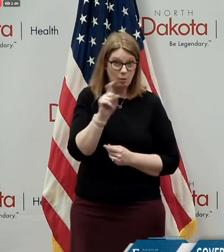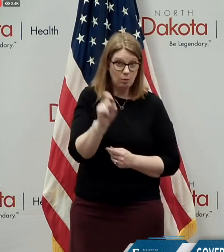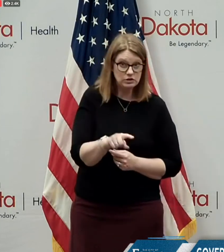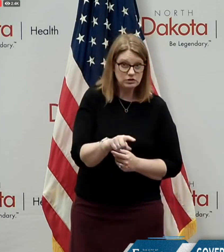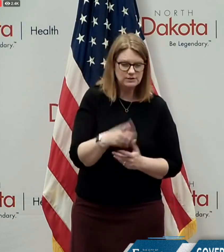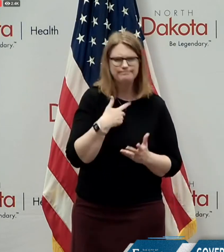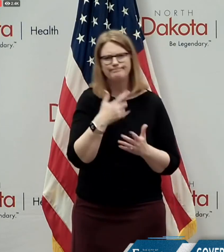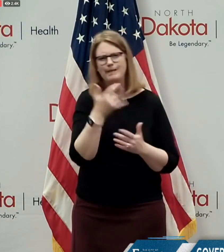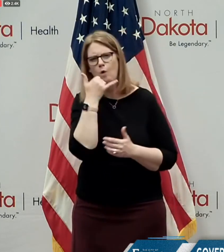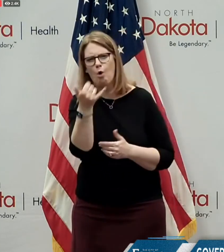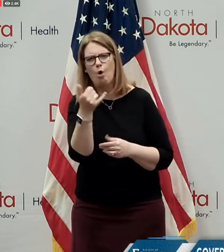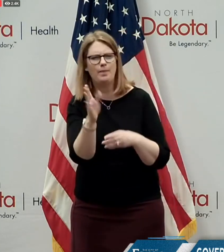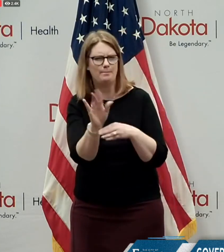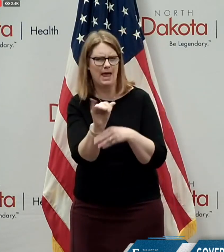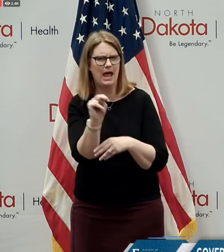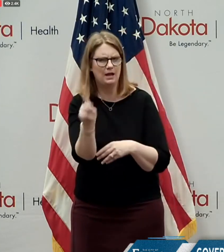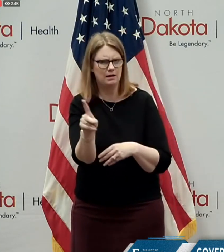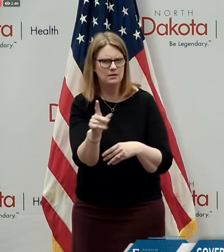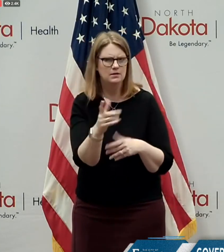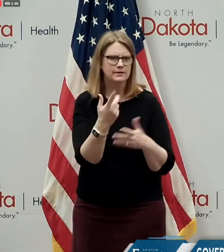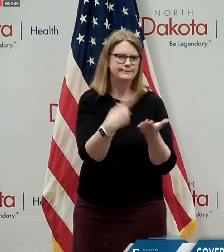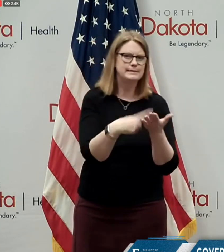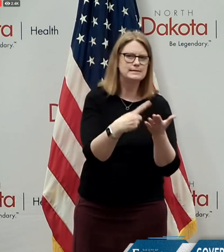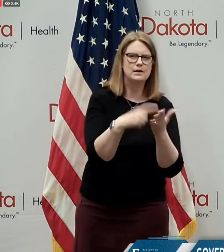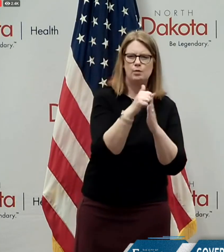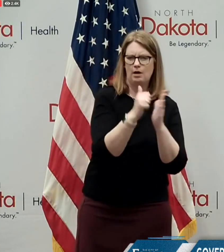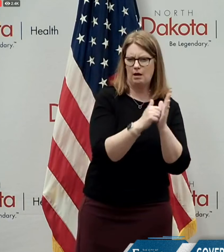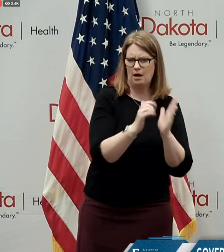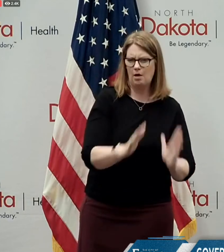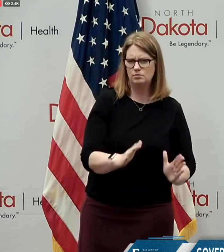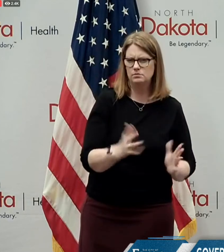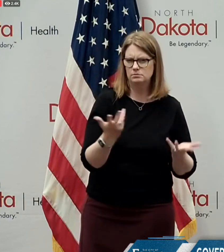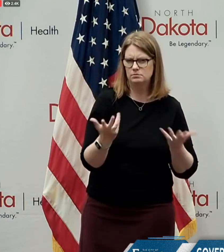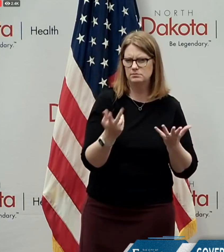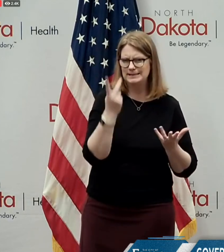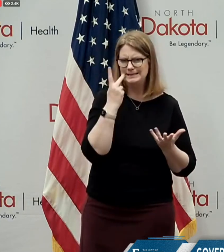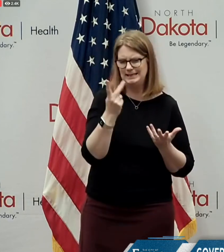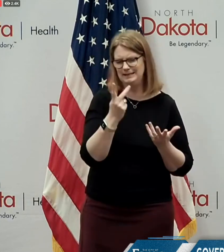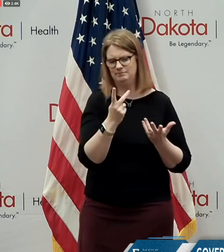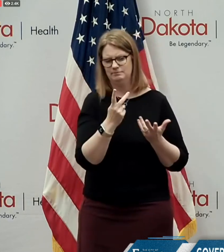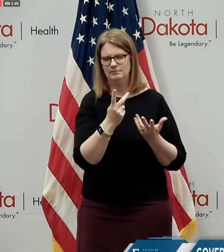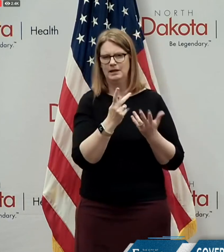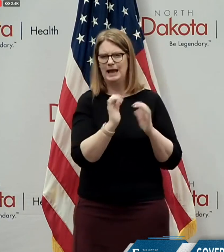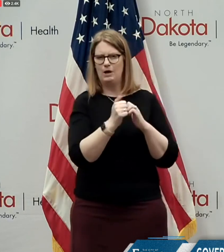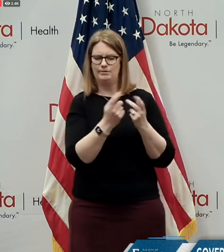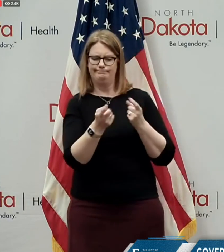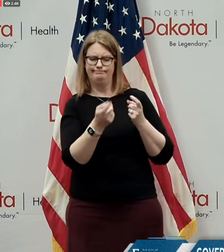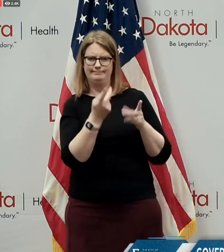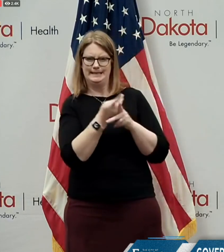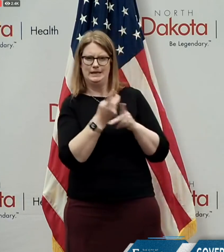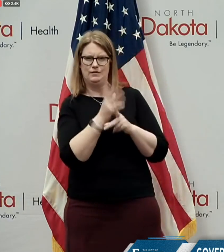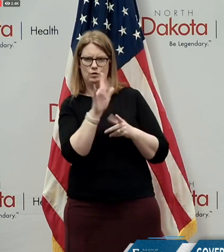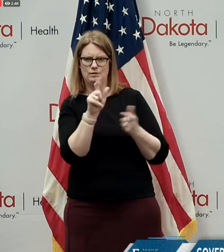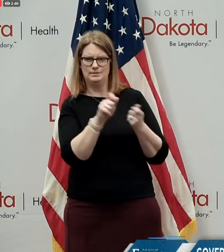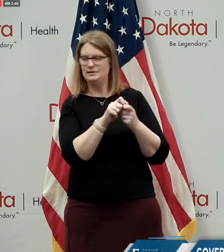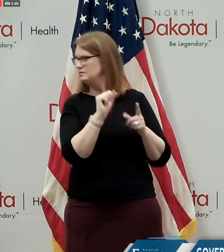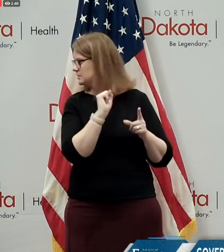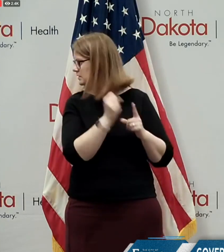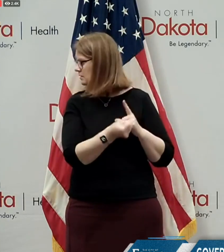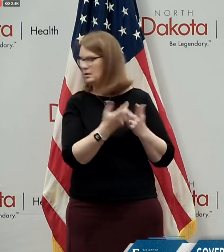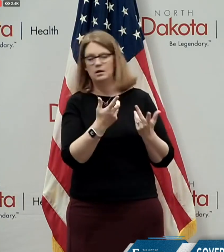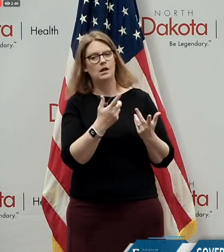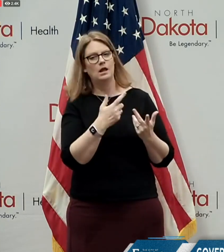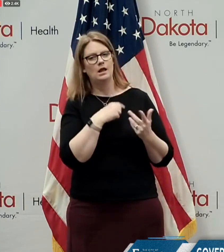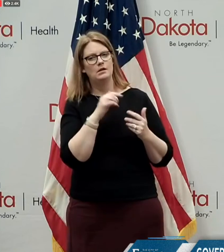loan originator, or talk to your accountant or others for guidance to your specific situation. And you can find details